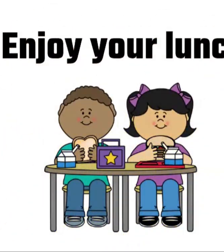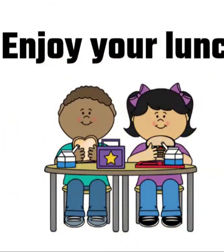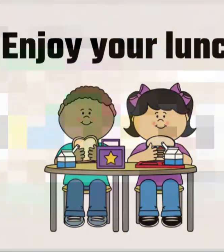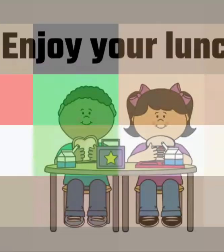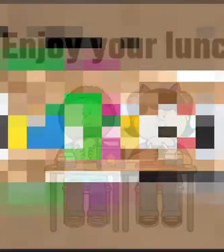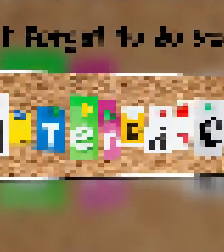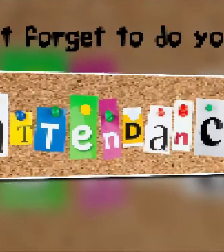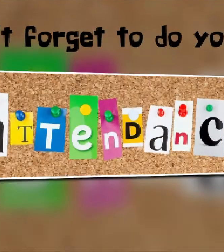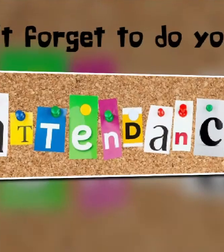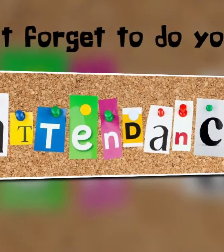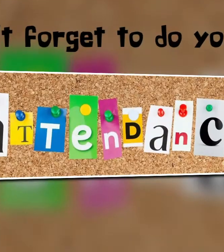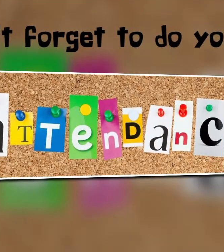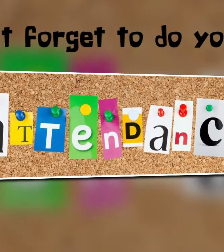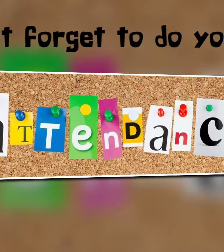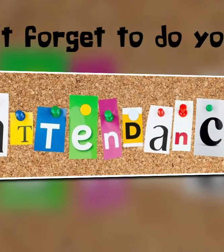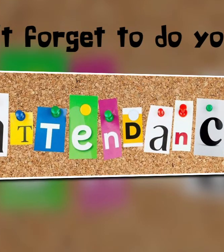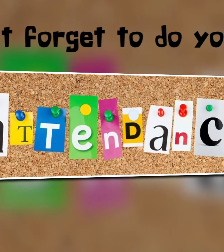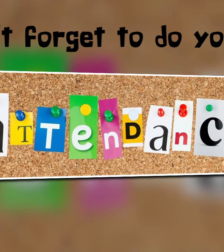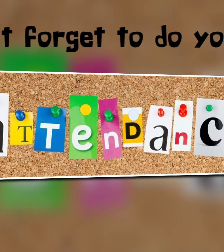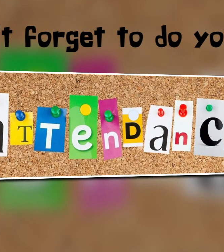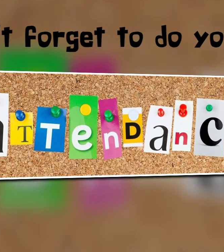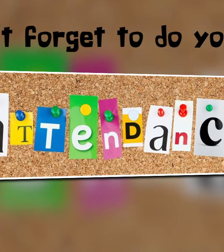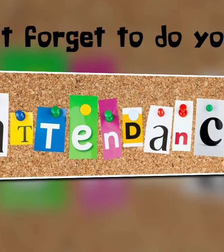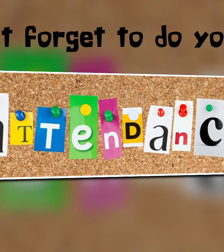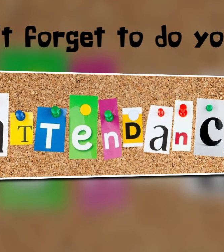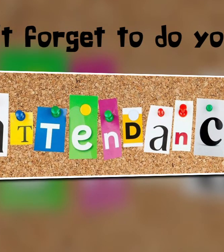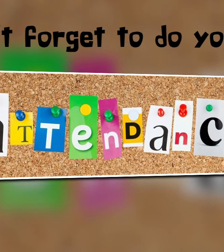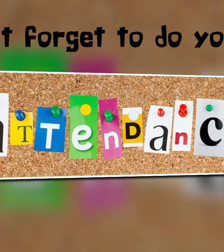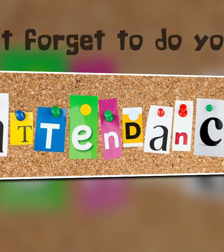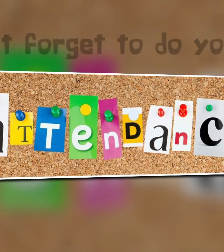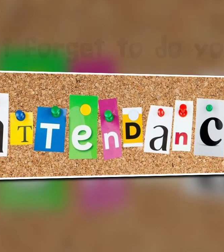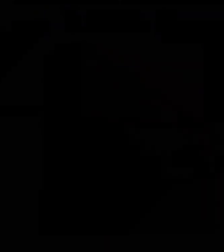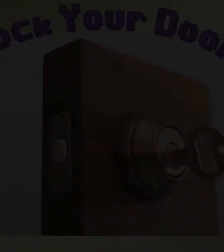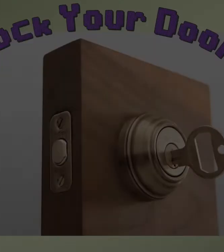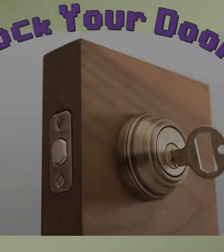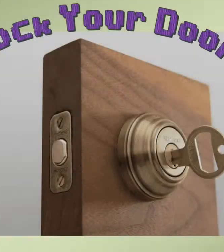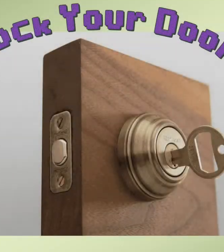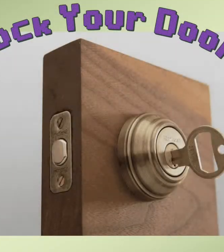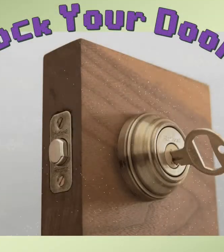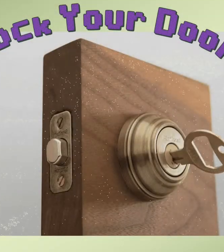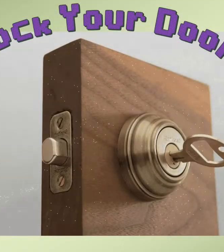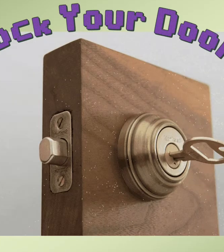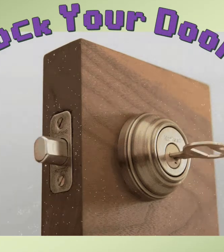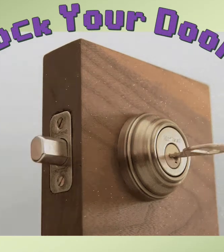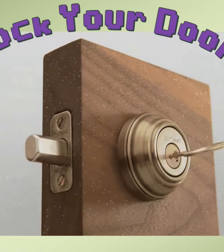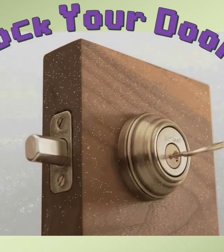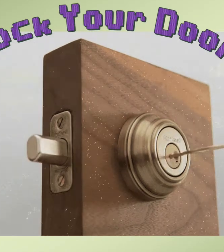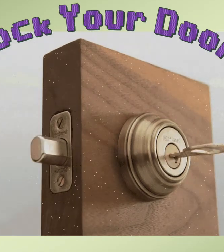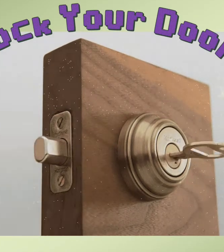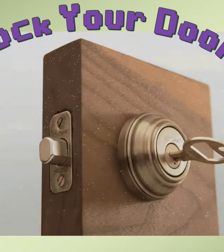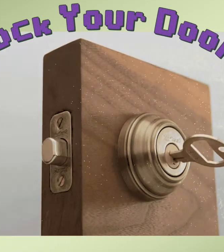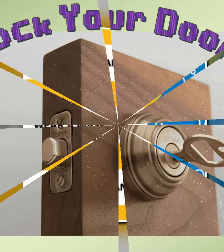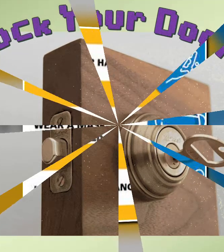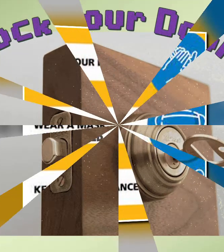Teachers, make sure you turn your attendance and lunch count on time. Make sure to lock your door.